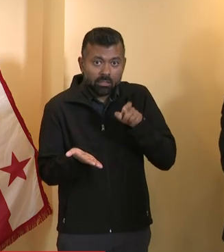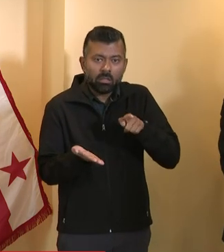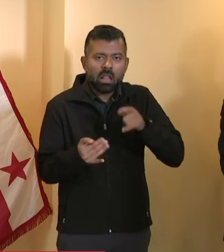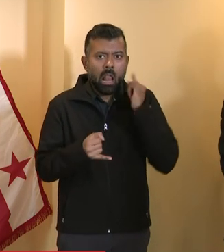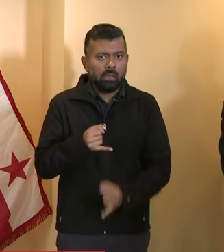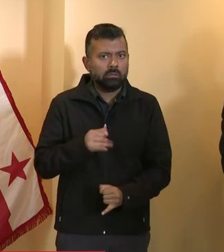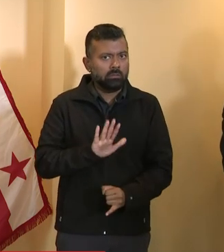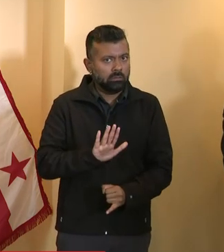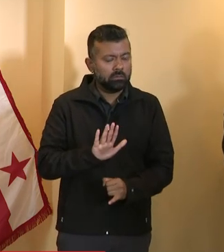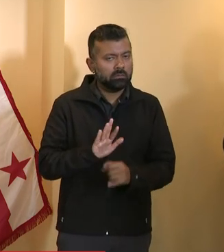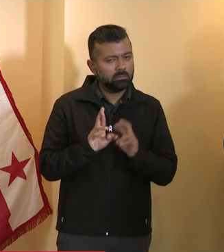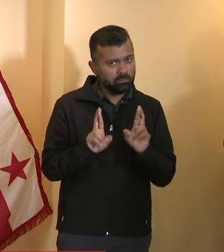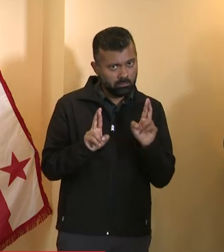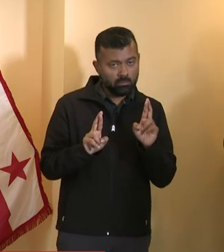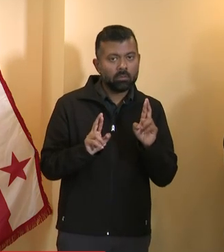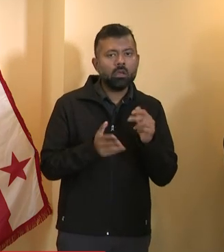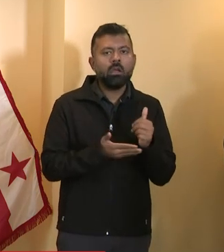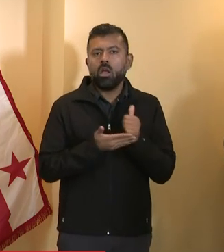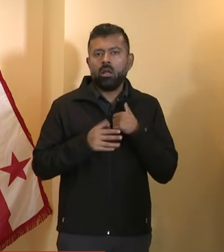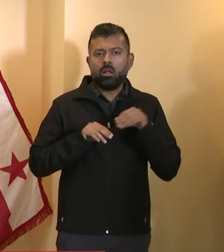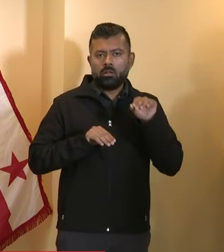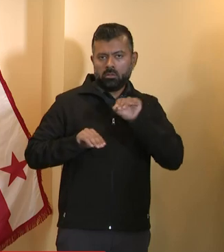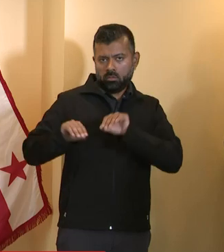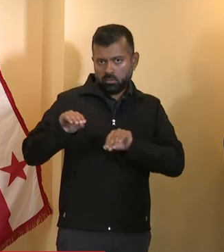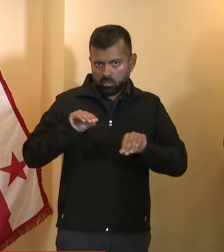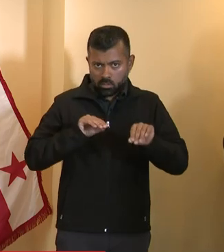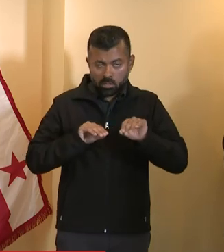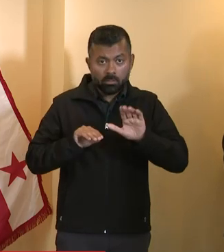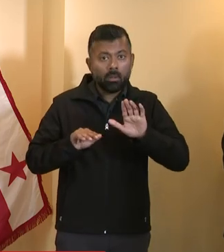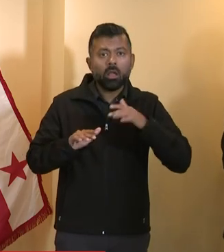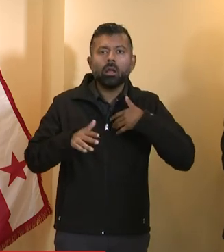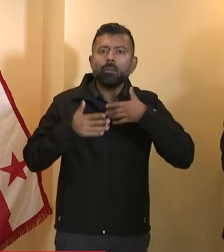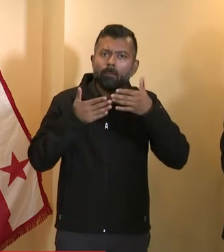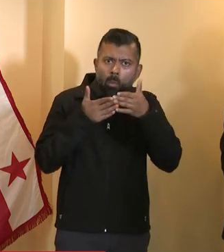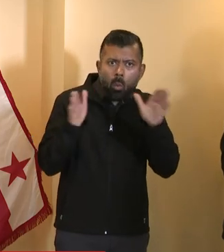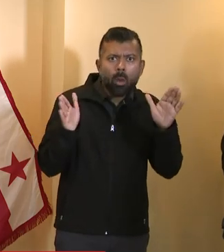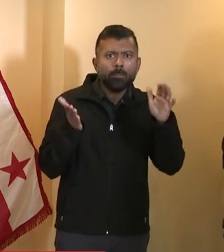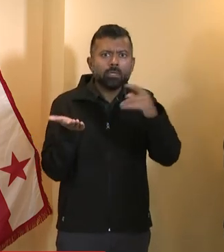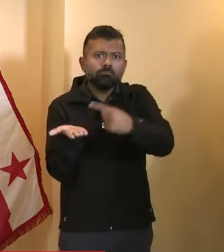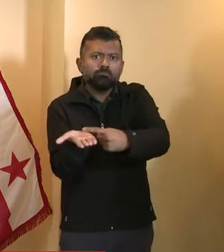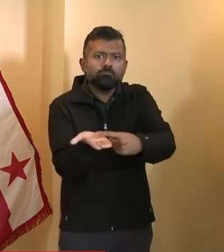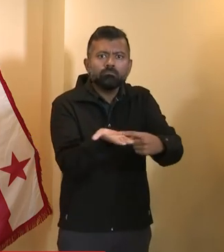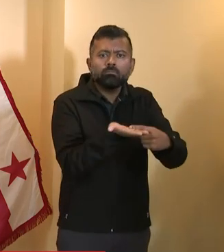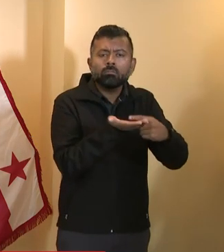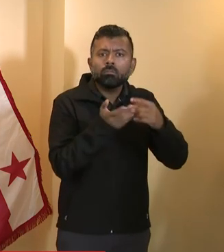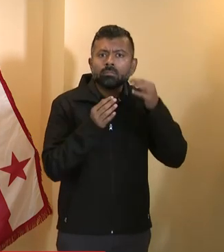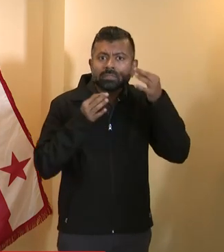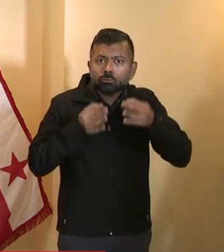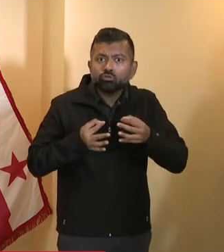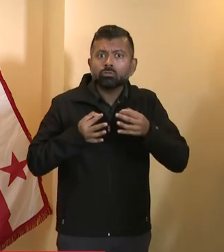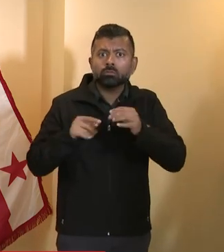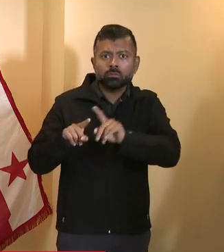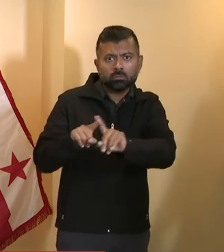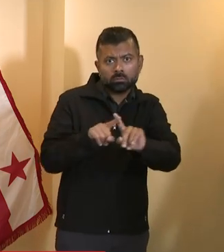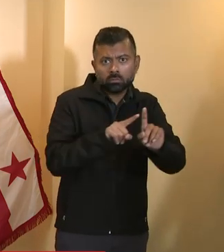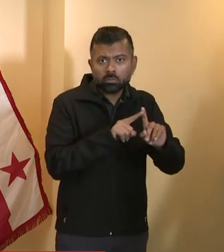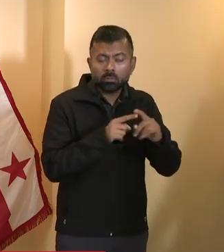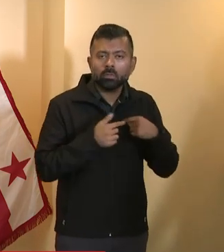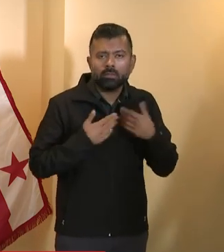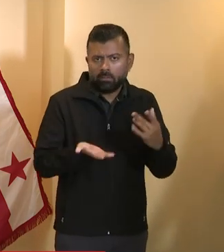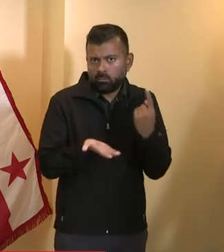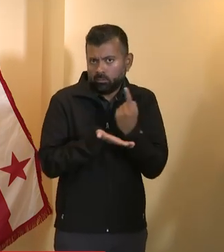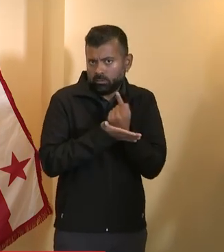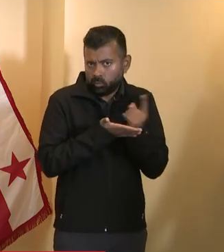take anything off the table. We, in the discussions that we had last week with our